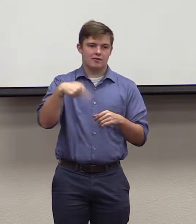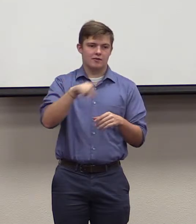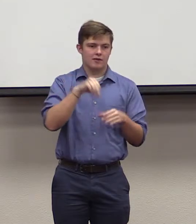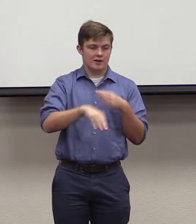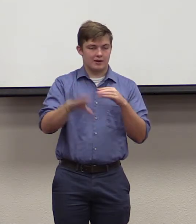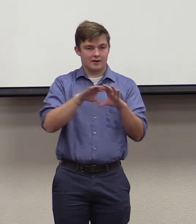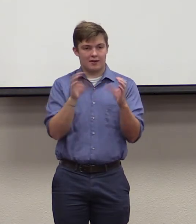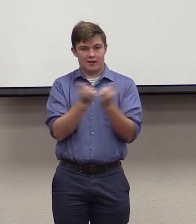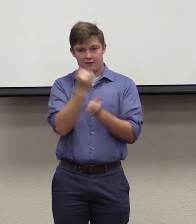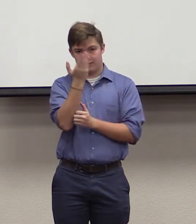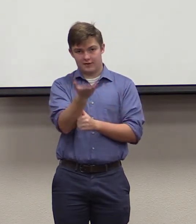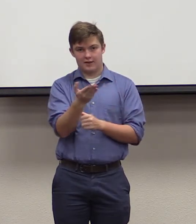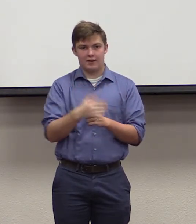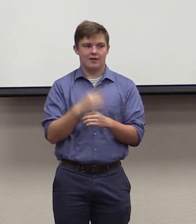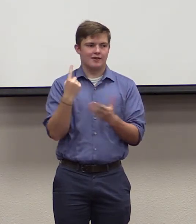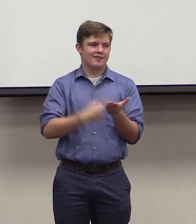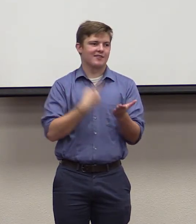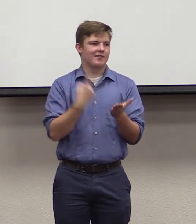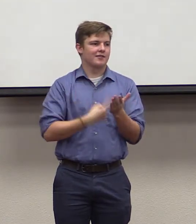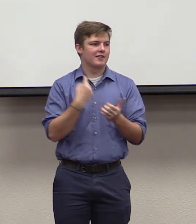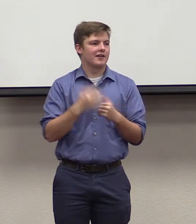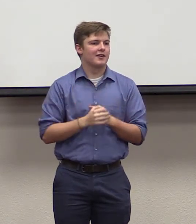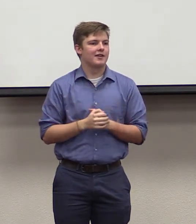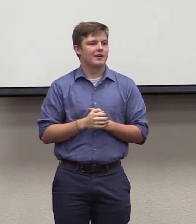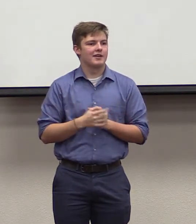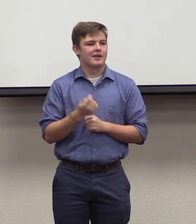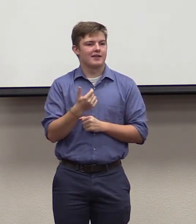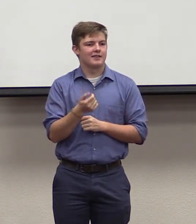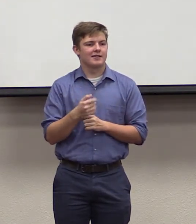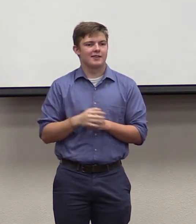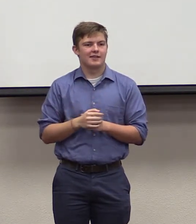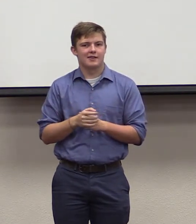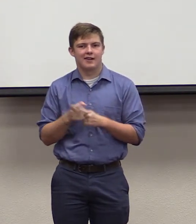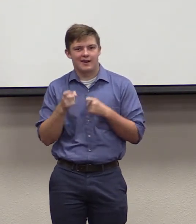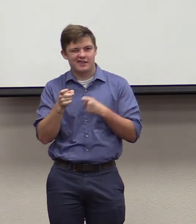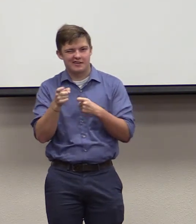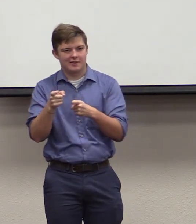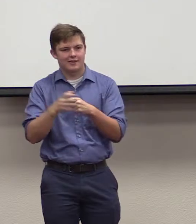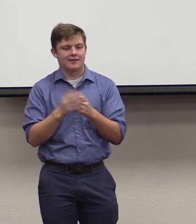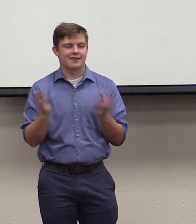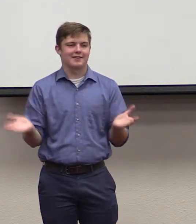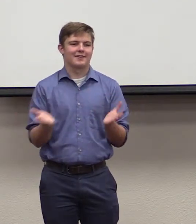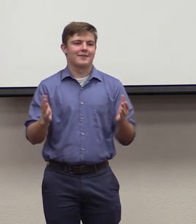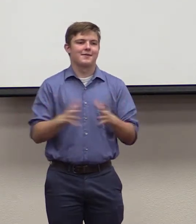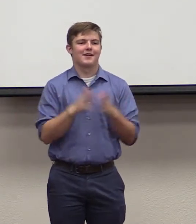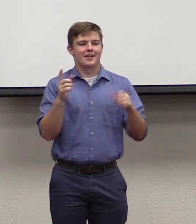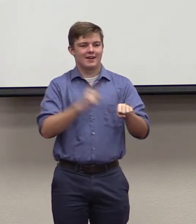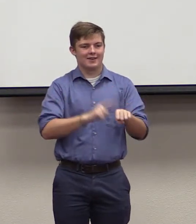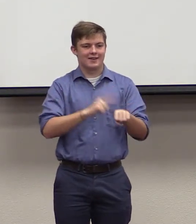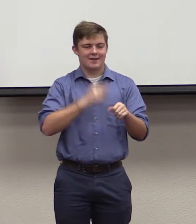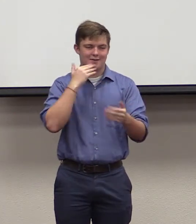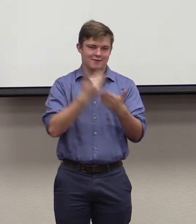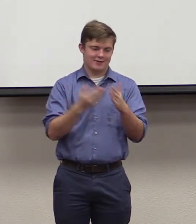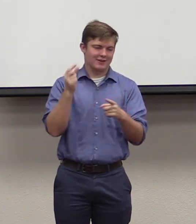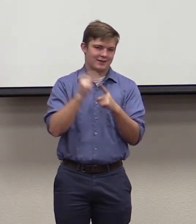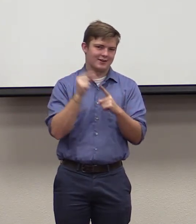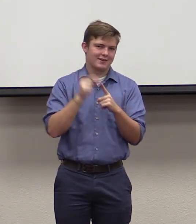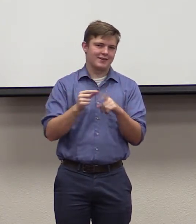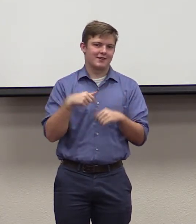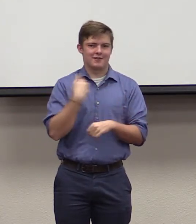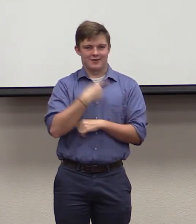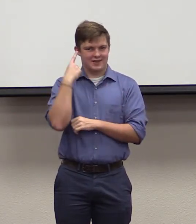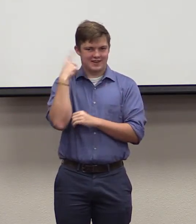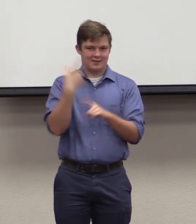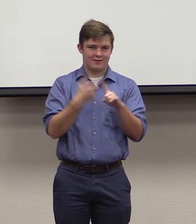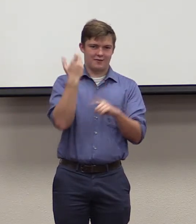Nathan, sometimes it's a little jab that's kind of encouraging, but a lot of times it's some really good words that we hear